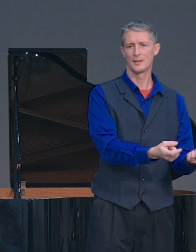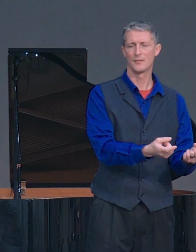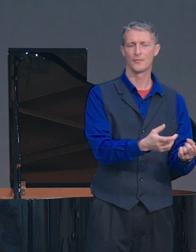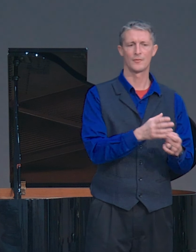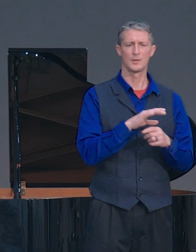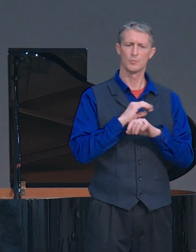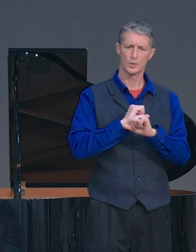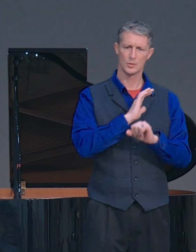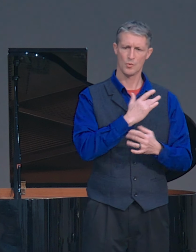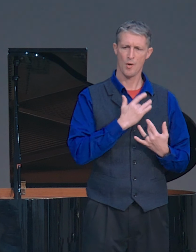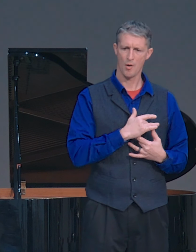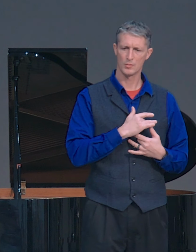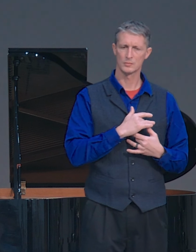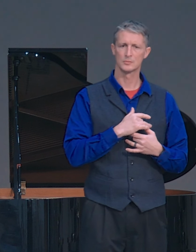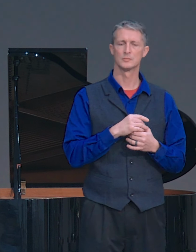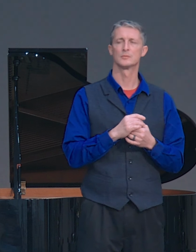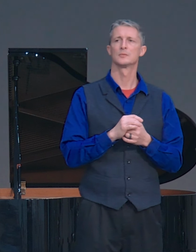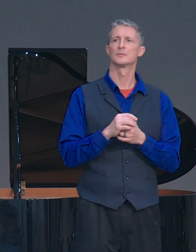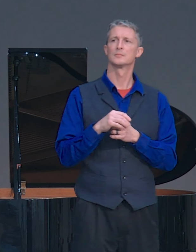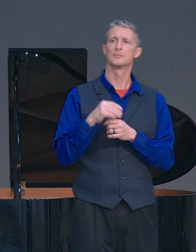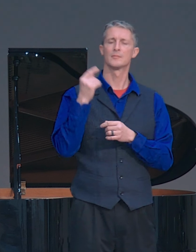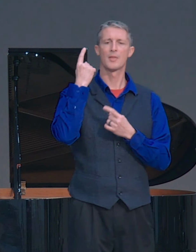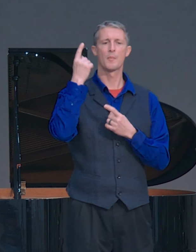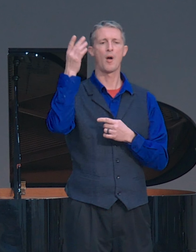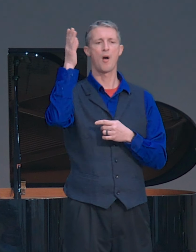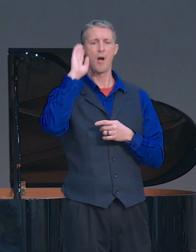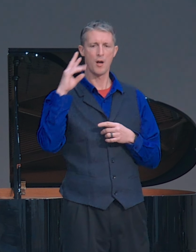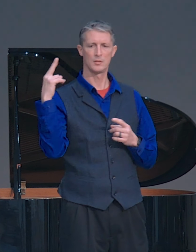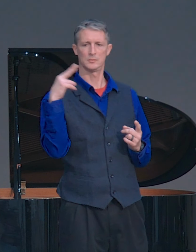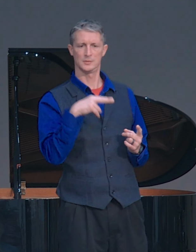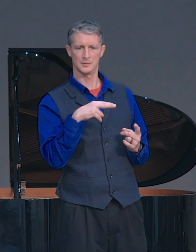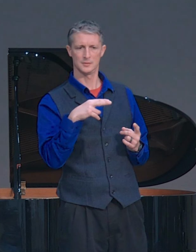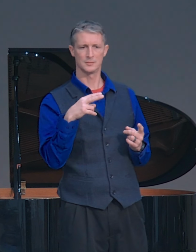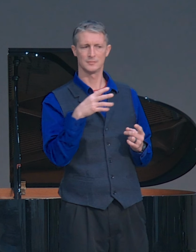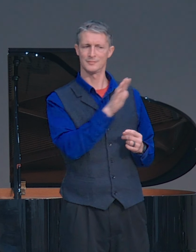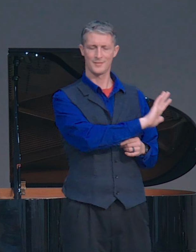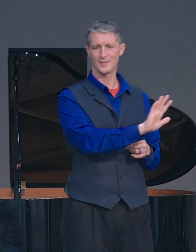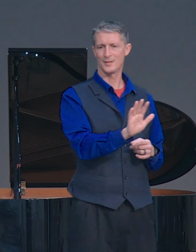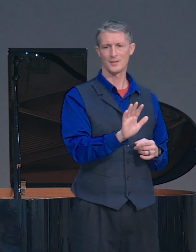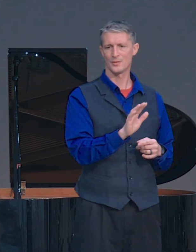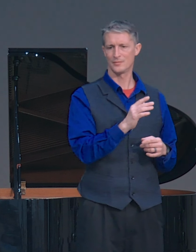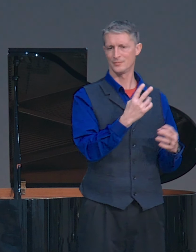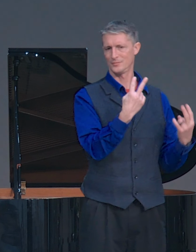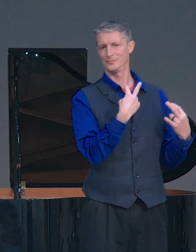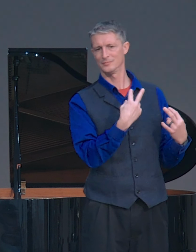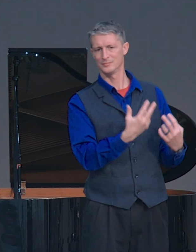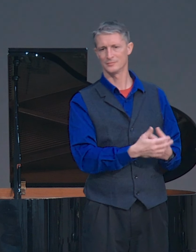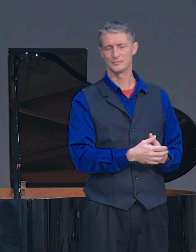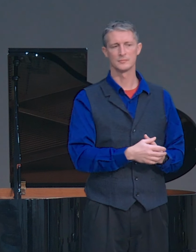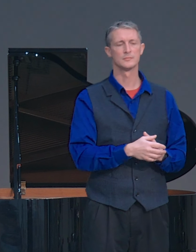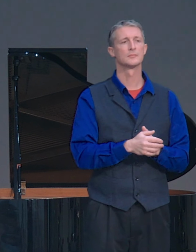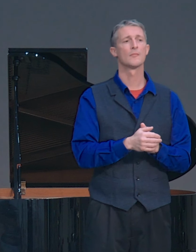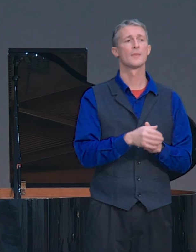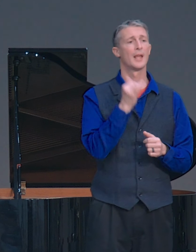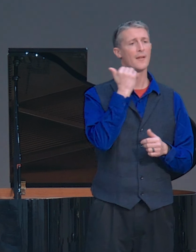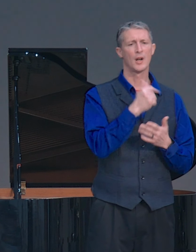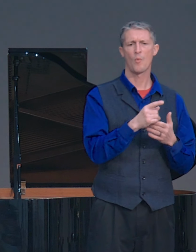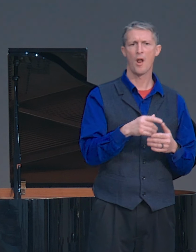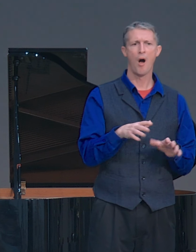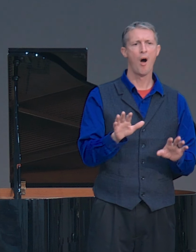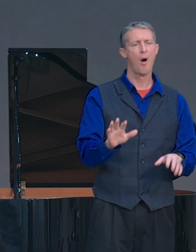it, remind them that it is truly God's in the first place and you were simply the conduit. Remind them that you have been blessed to be